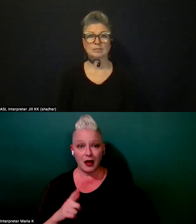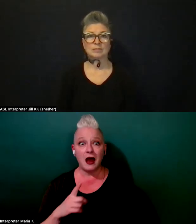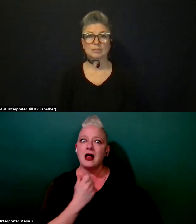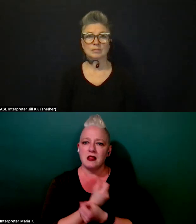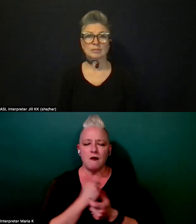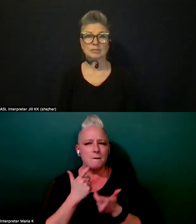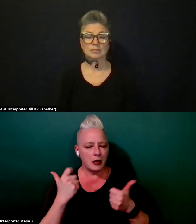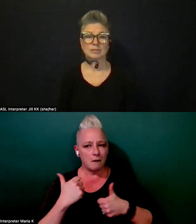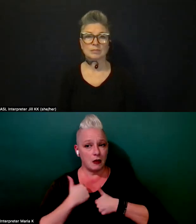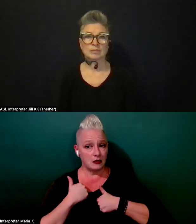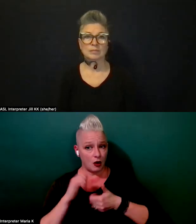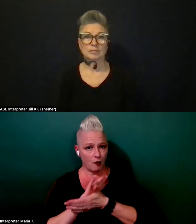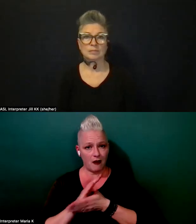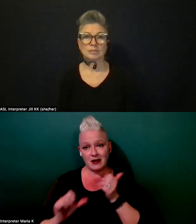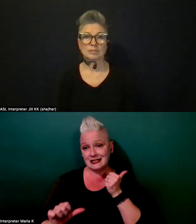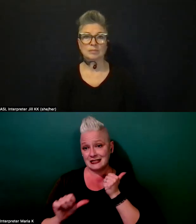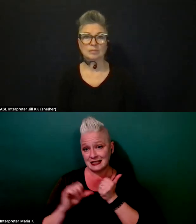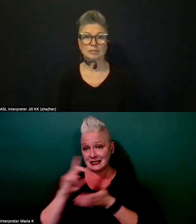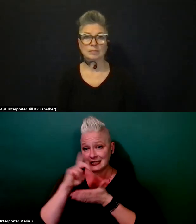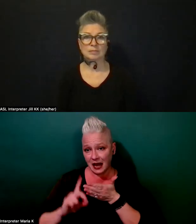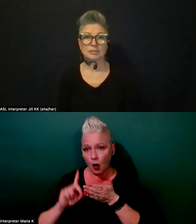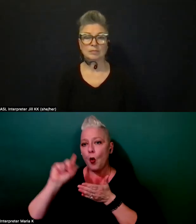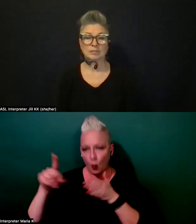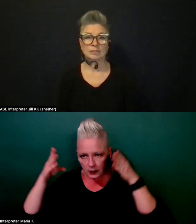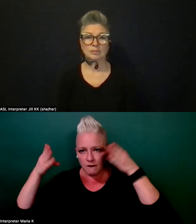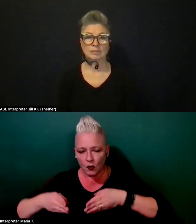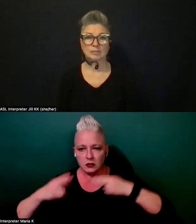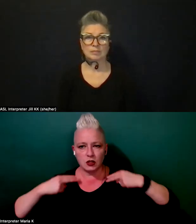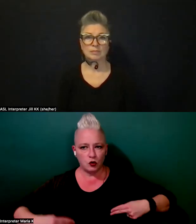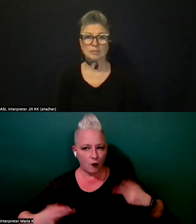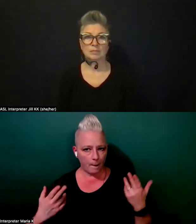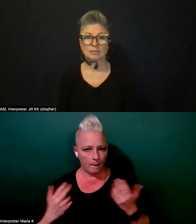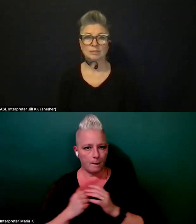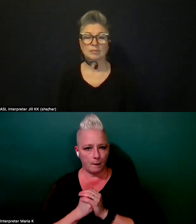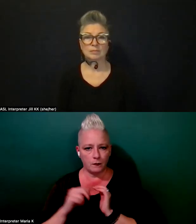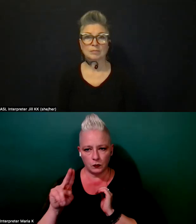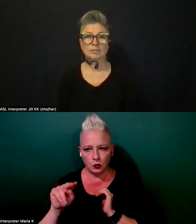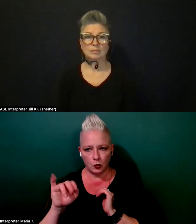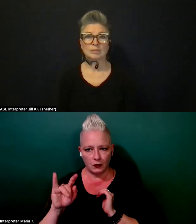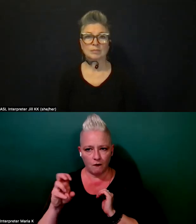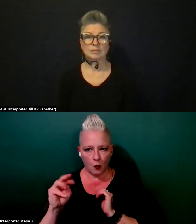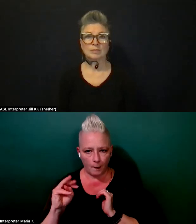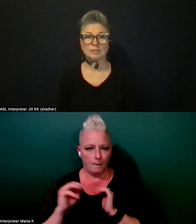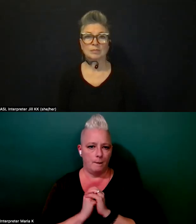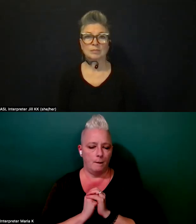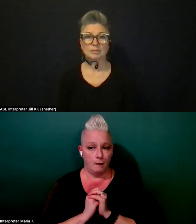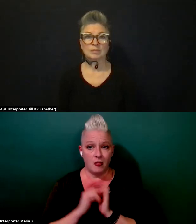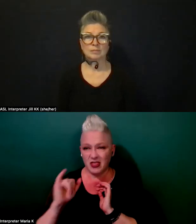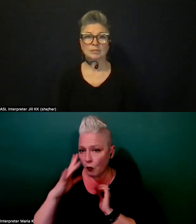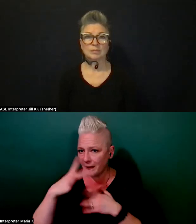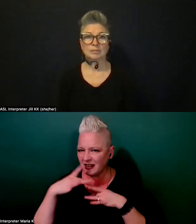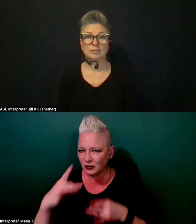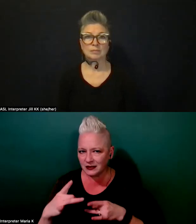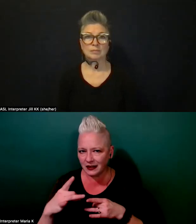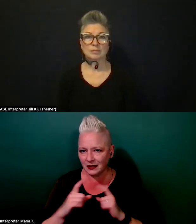movies, you usually have an assistant designer just to focus on the uniforms. So, I think that would be really interesting to